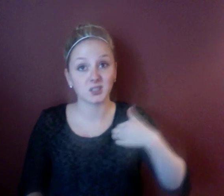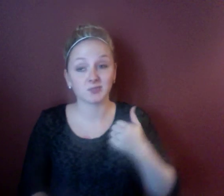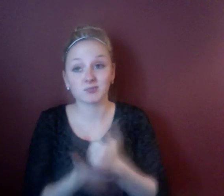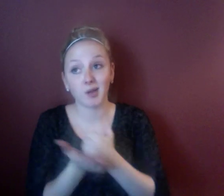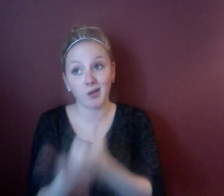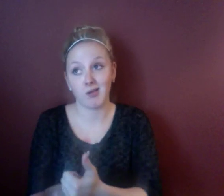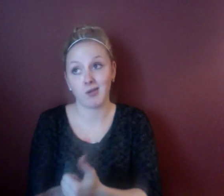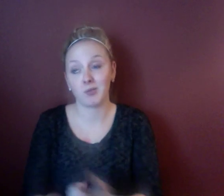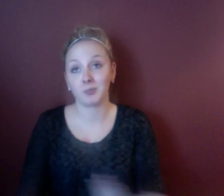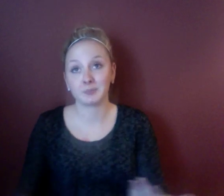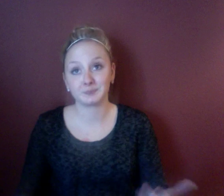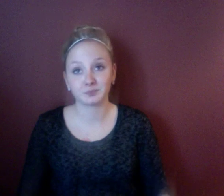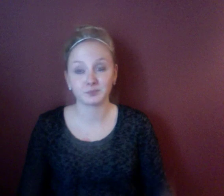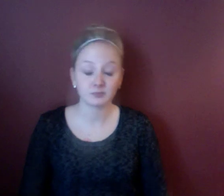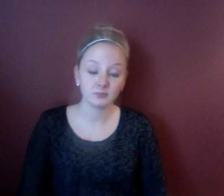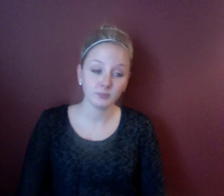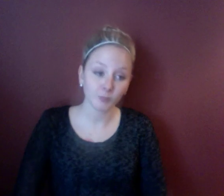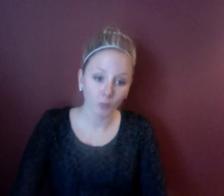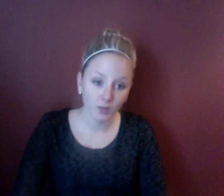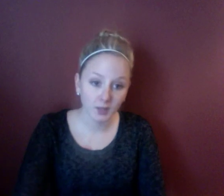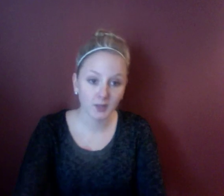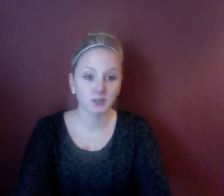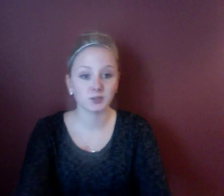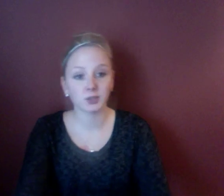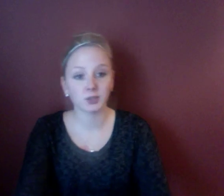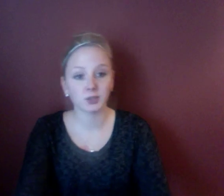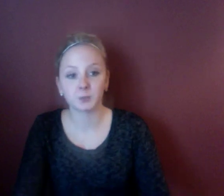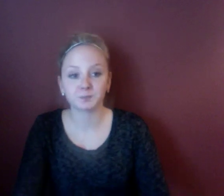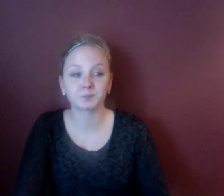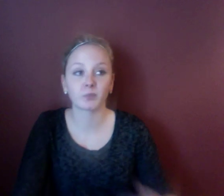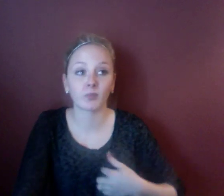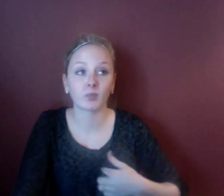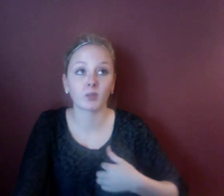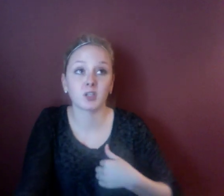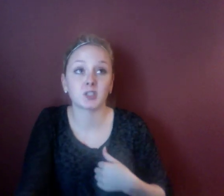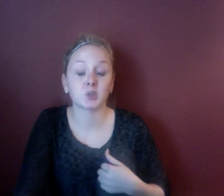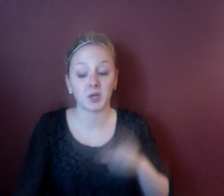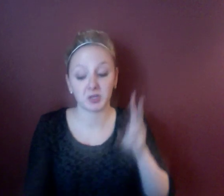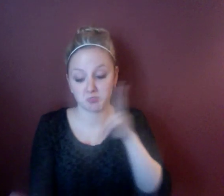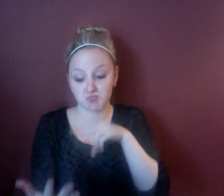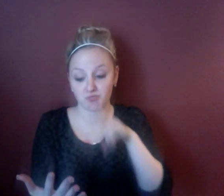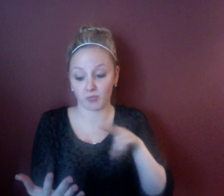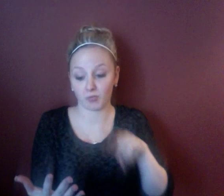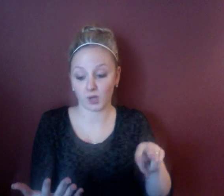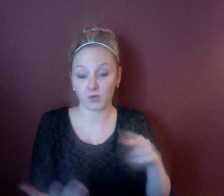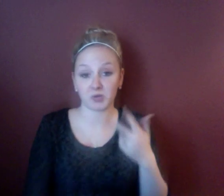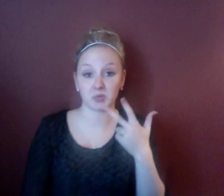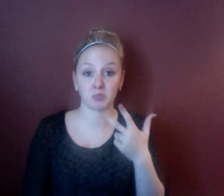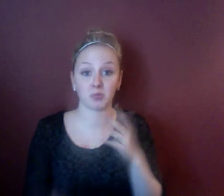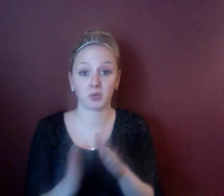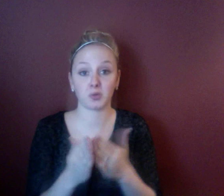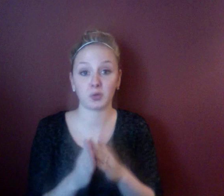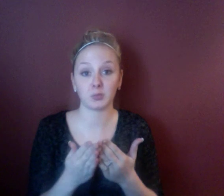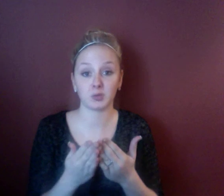mother. I'll just take the jacket off. Yoo-hoo! When something is cut specifically for somebody